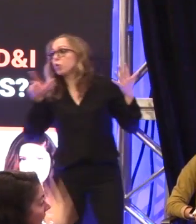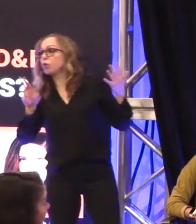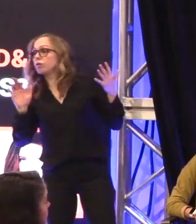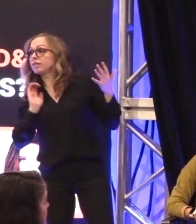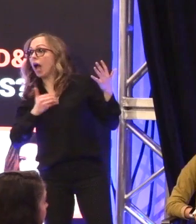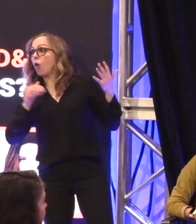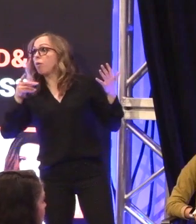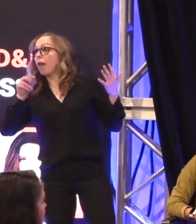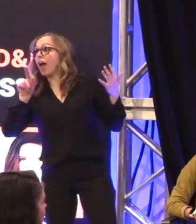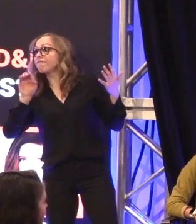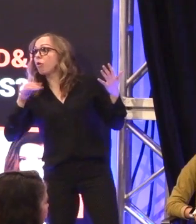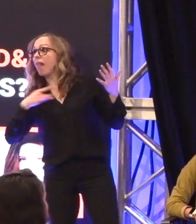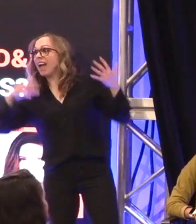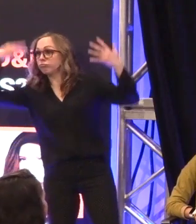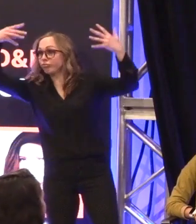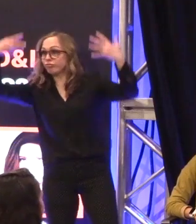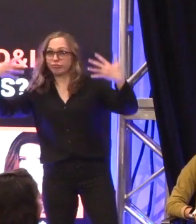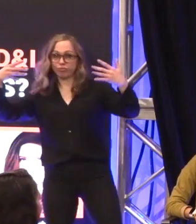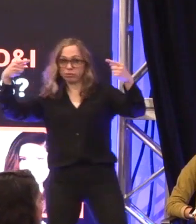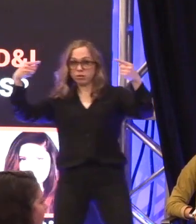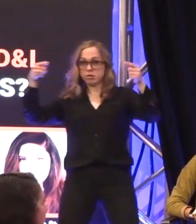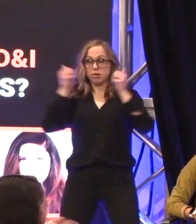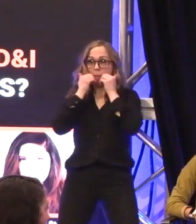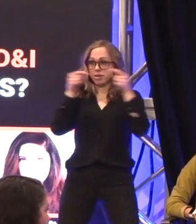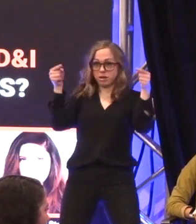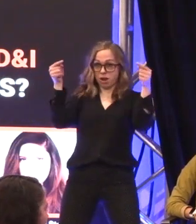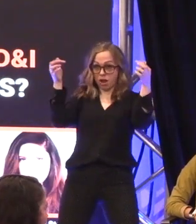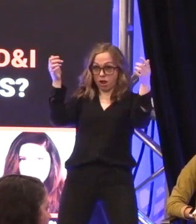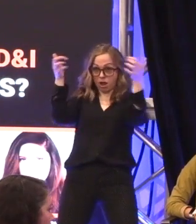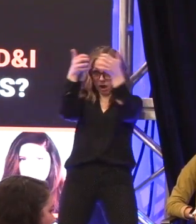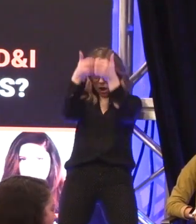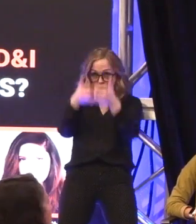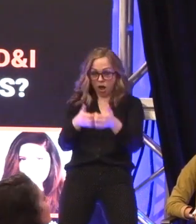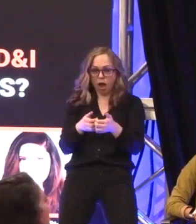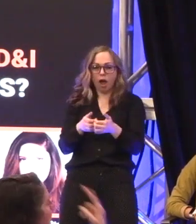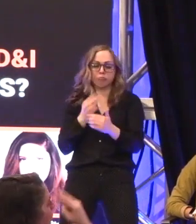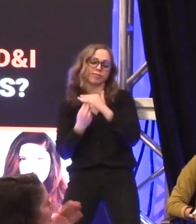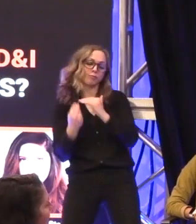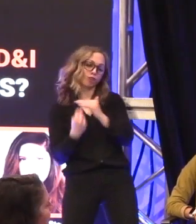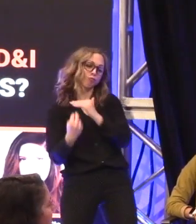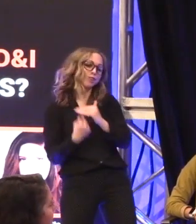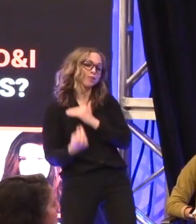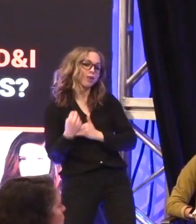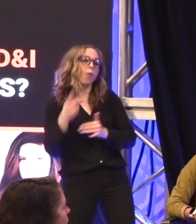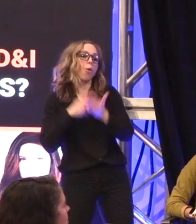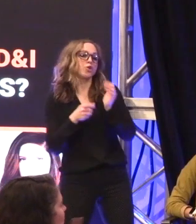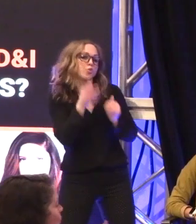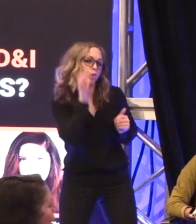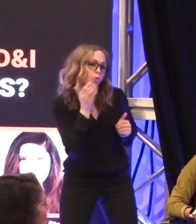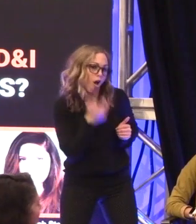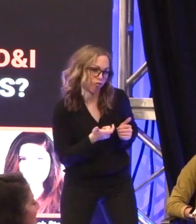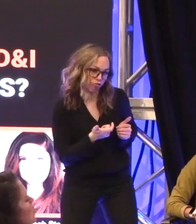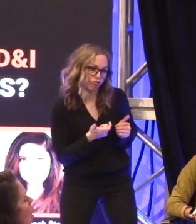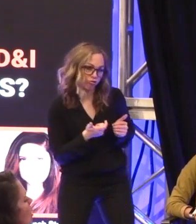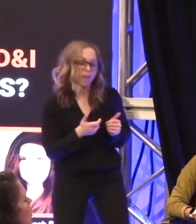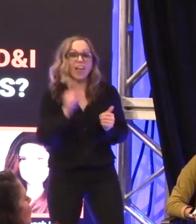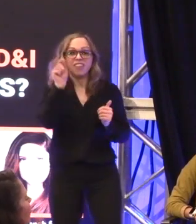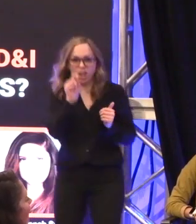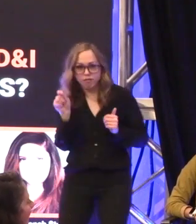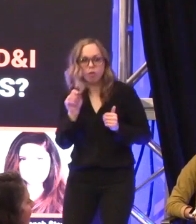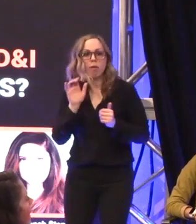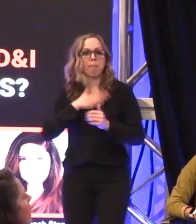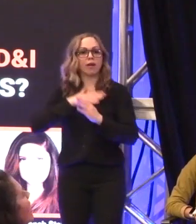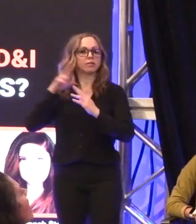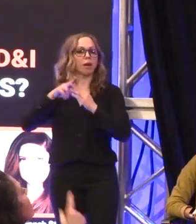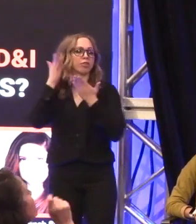our platform has liked. Based on the things you have in common that you've watched, we can predict these scores for the things that you would also like, and therefore these are our